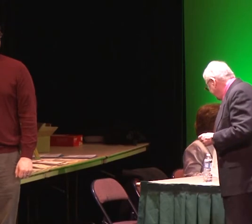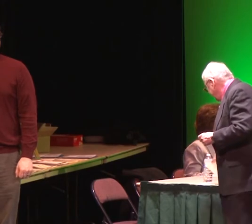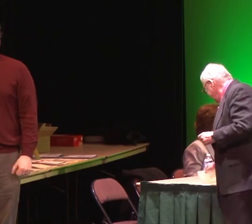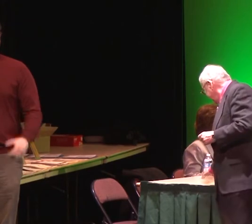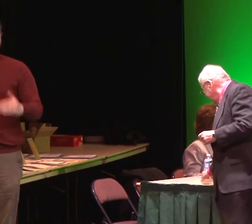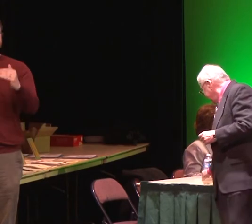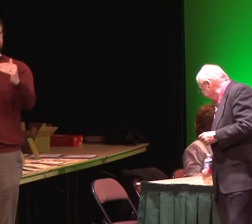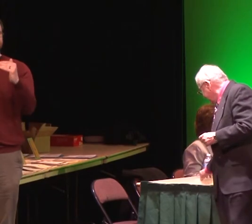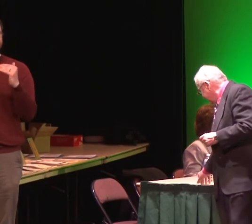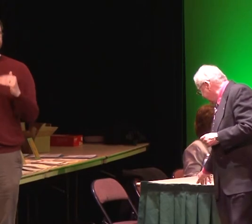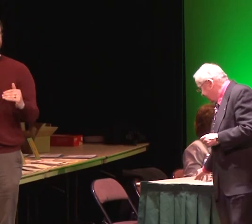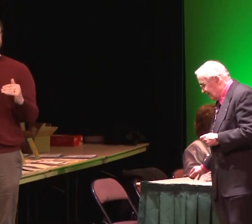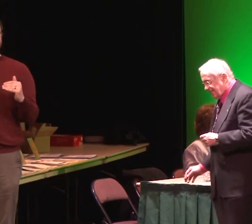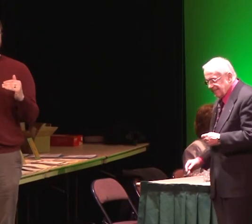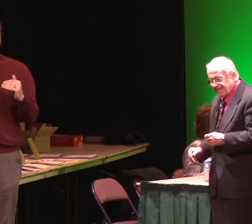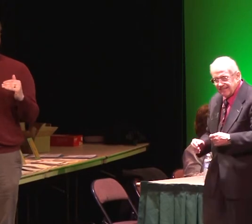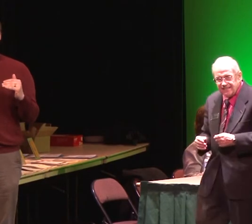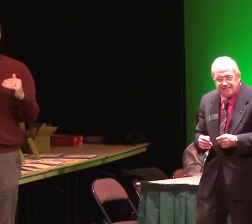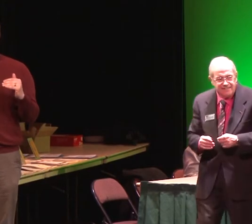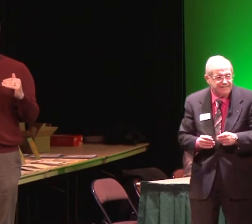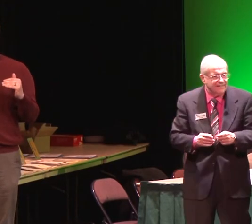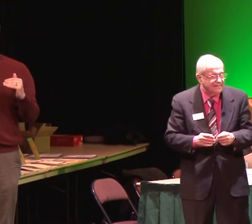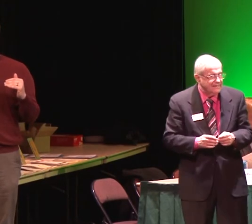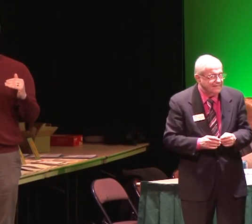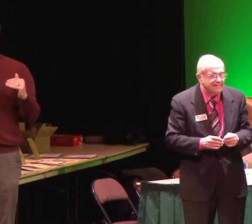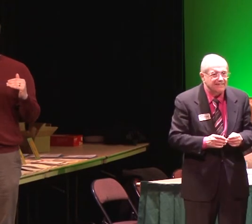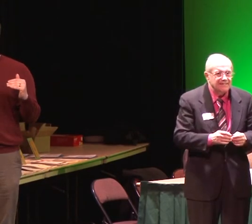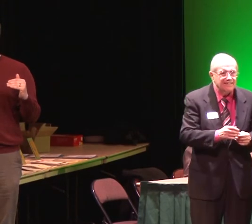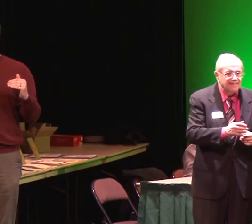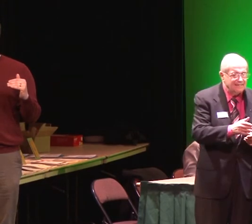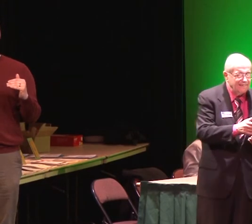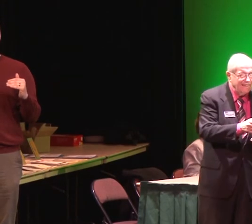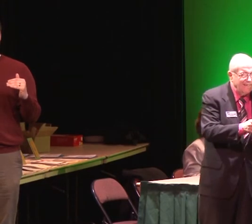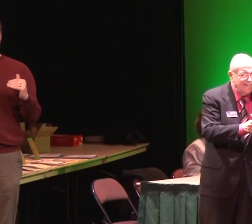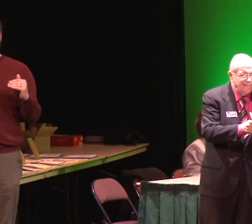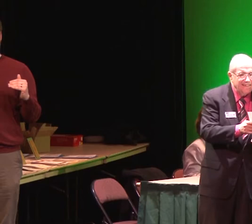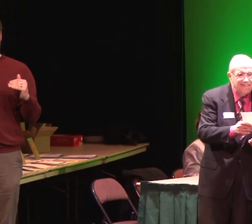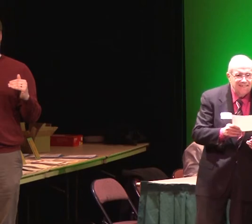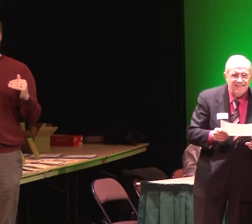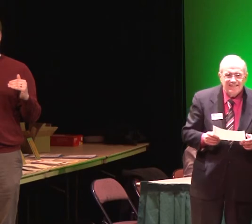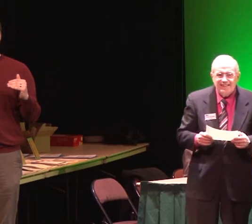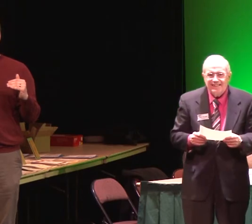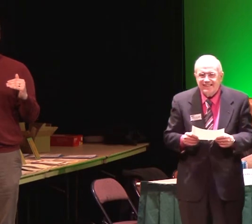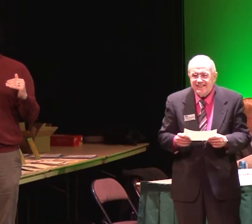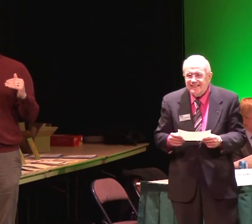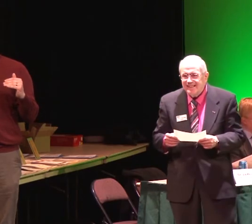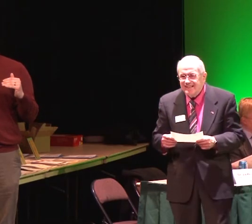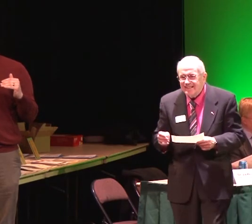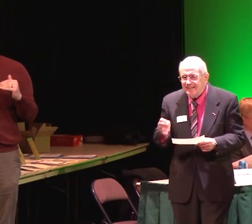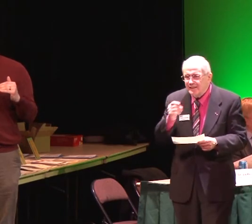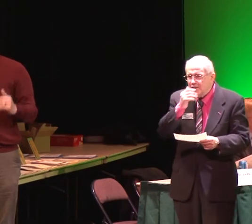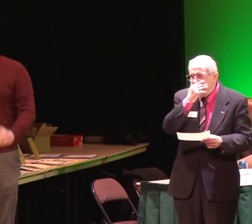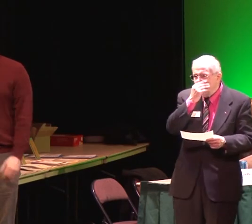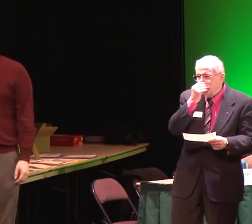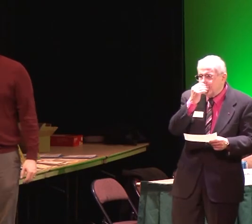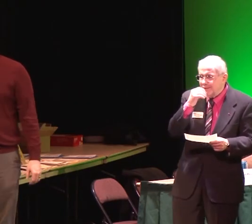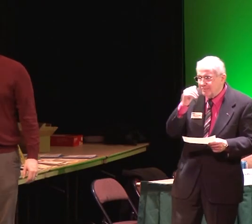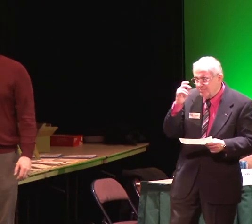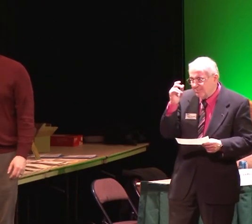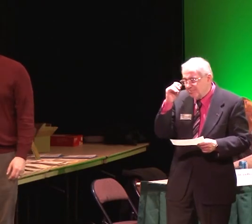The next recipient is Austin Quintal. Austin. There you go.